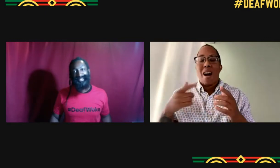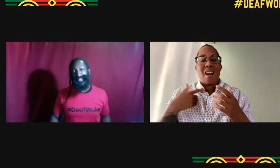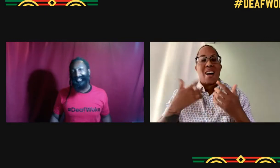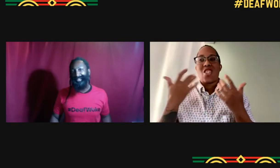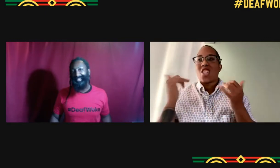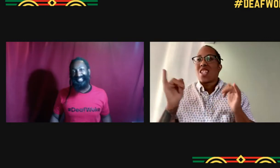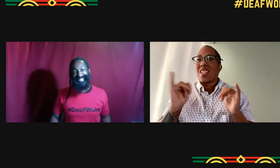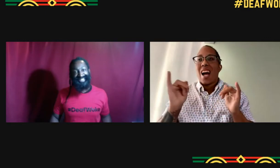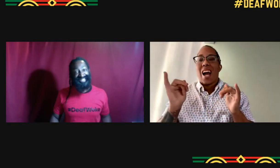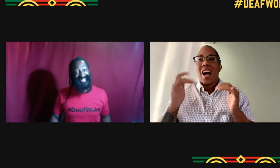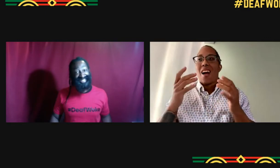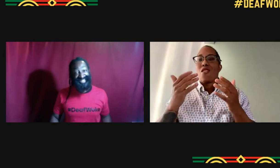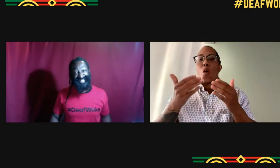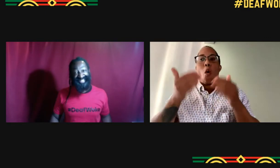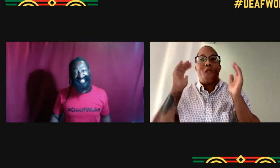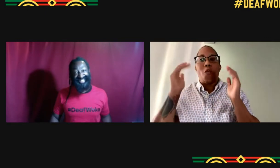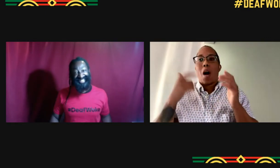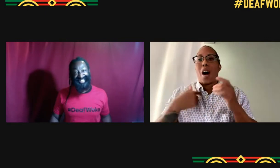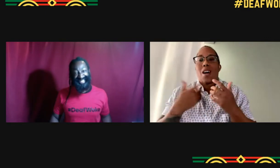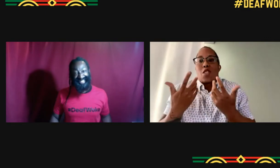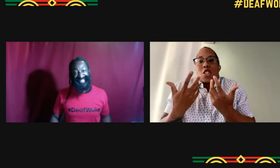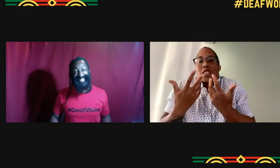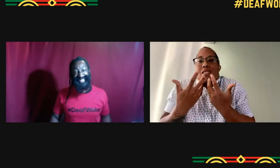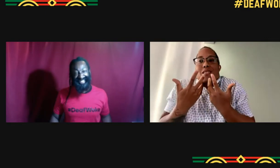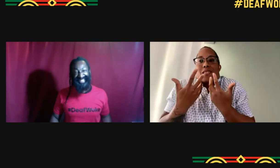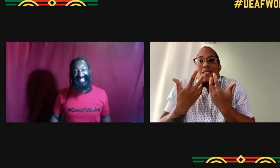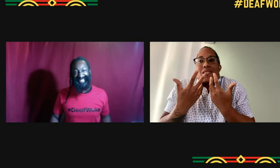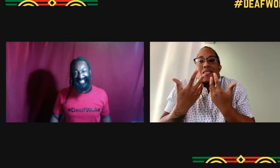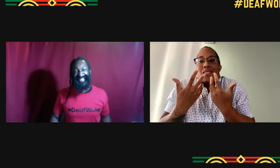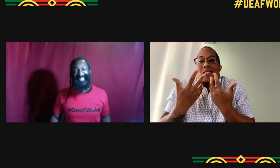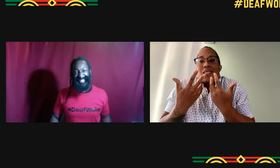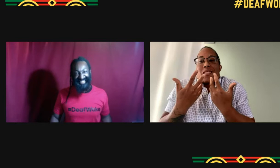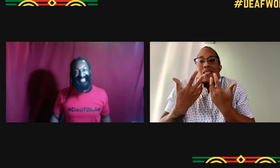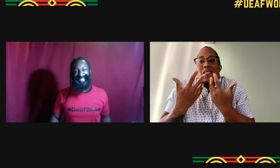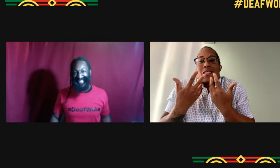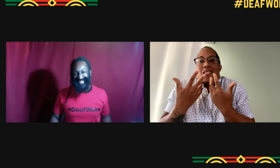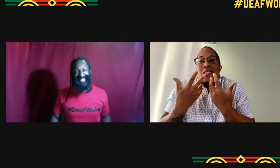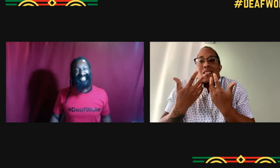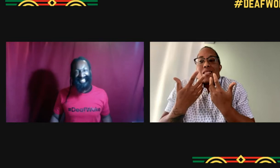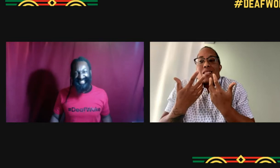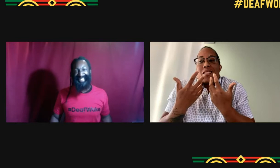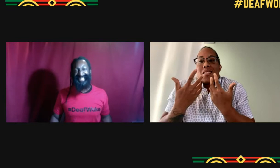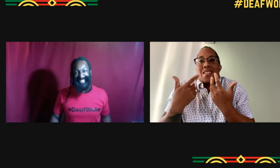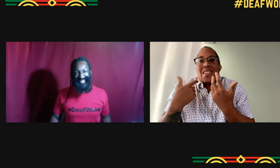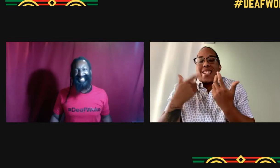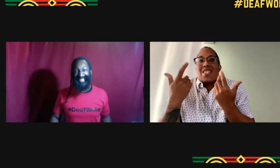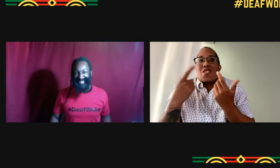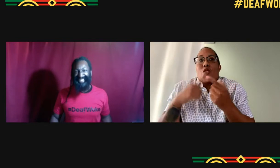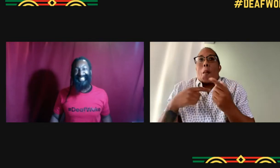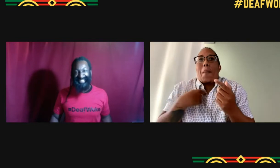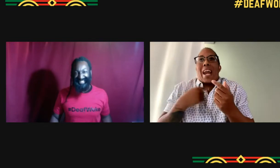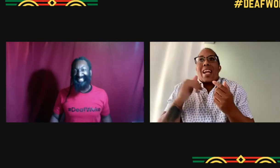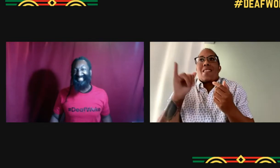it. I'm trying to show how I appreciate it. I was just so overwhelmed.